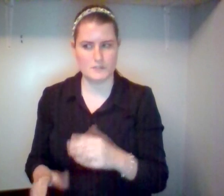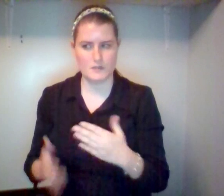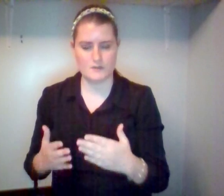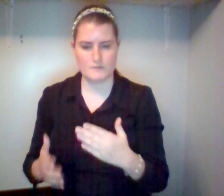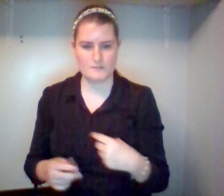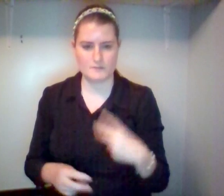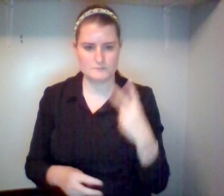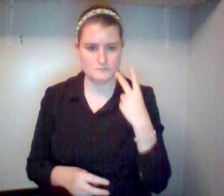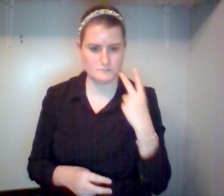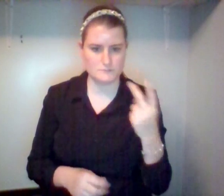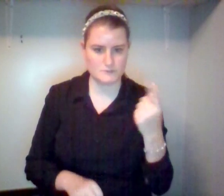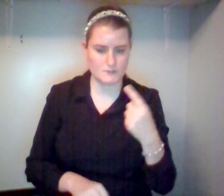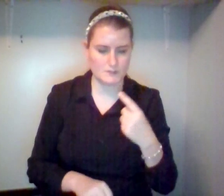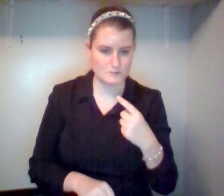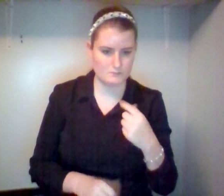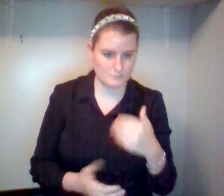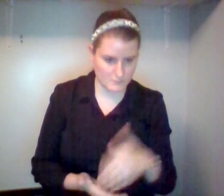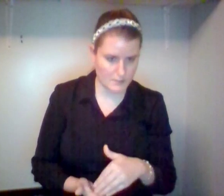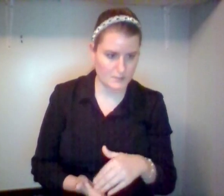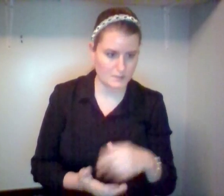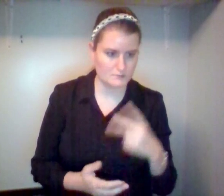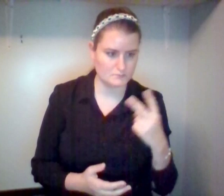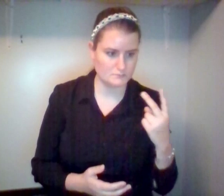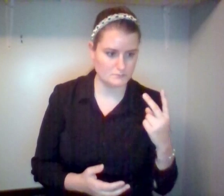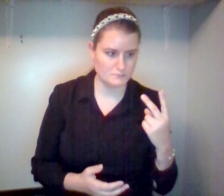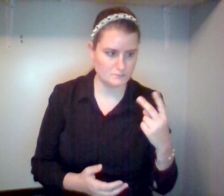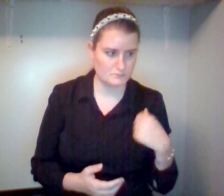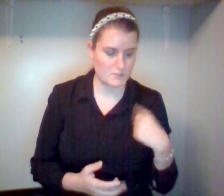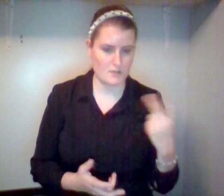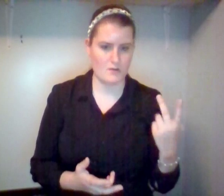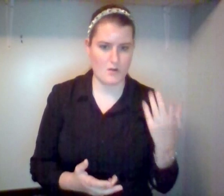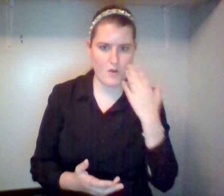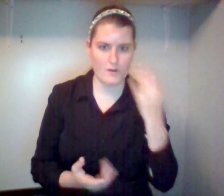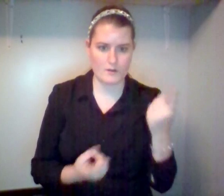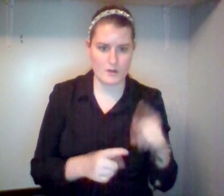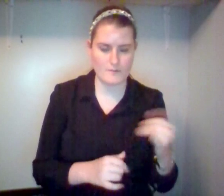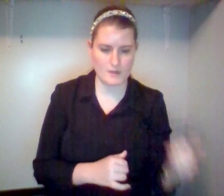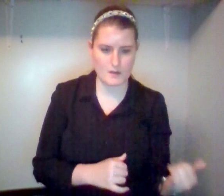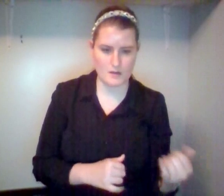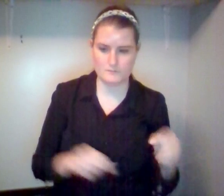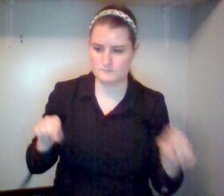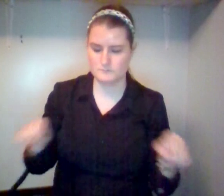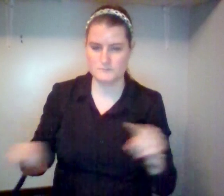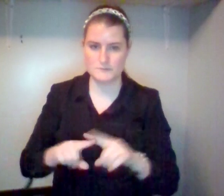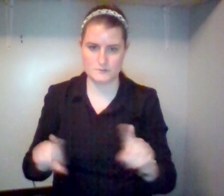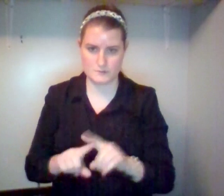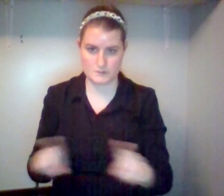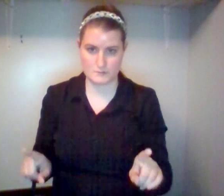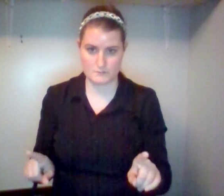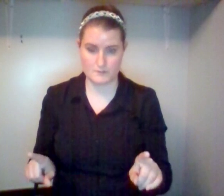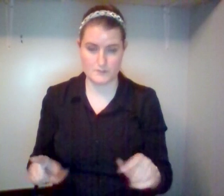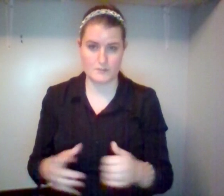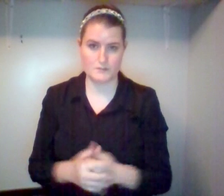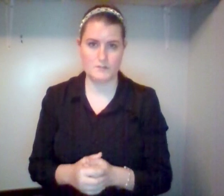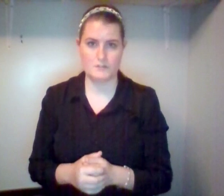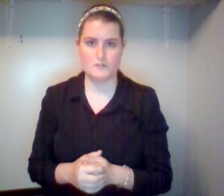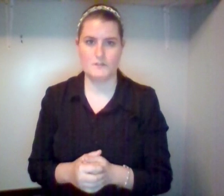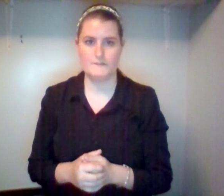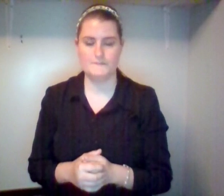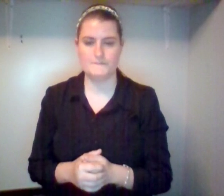of your emotions might be spiritually appropriate to the aspect that you see truly, and some of your emotions